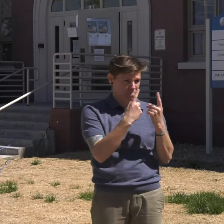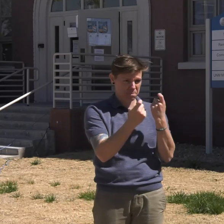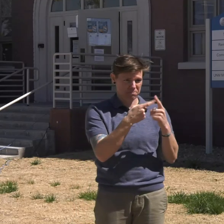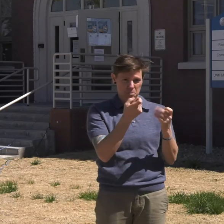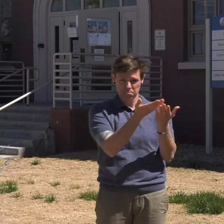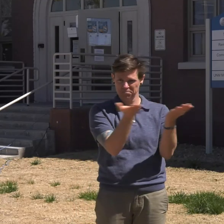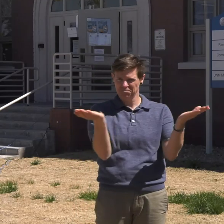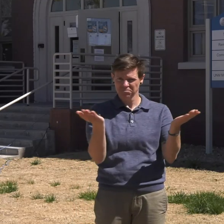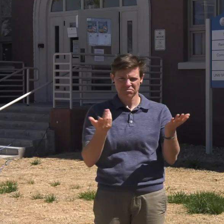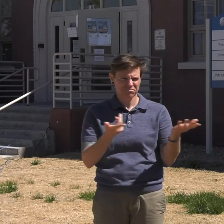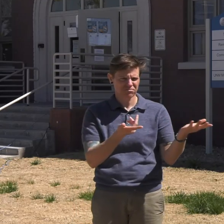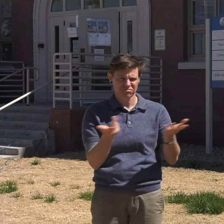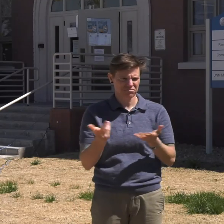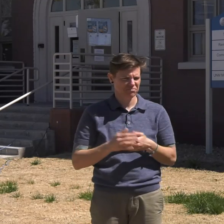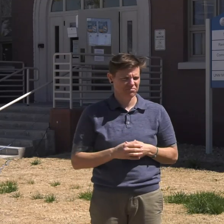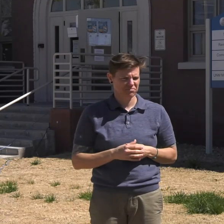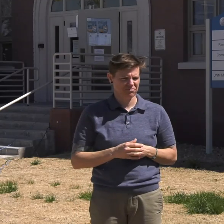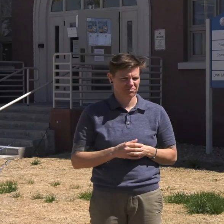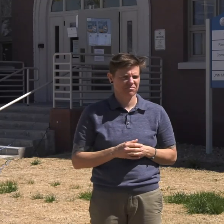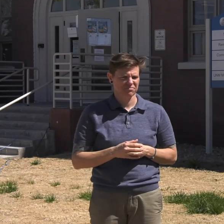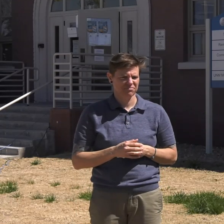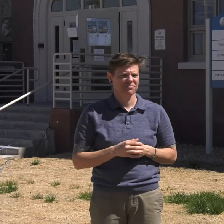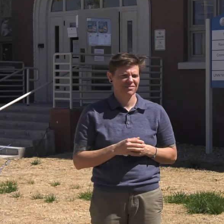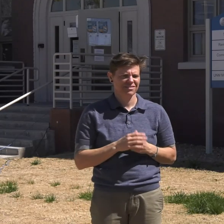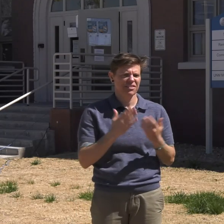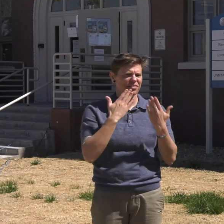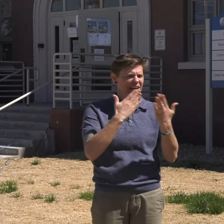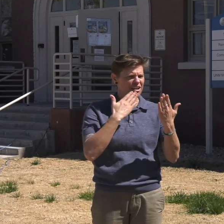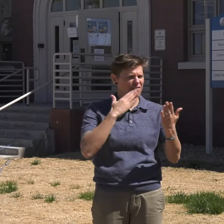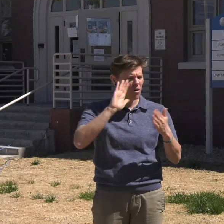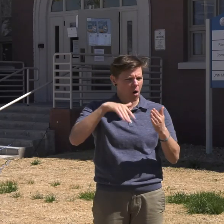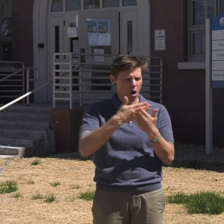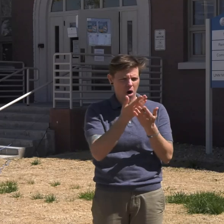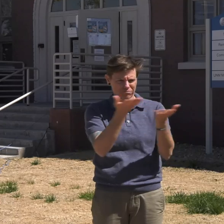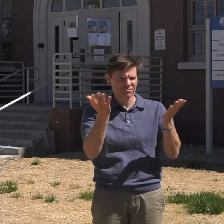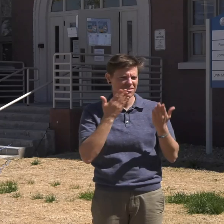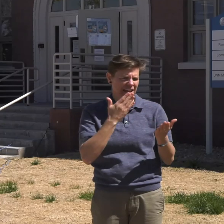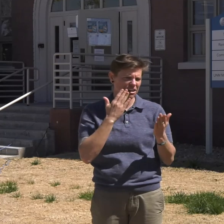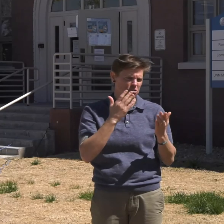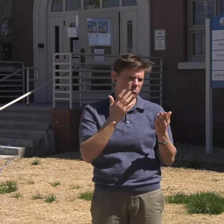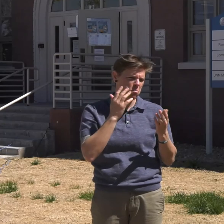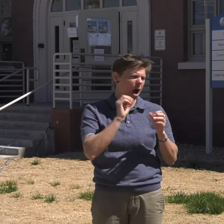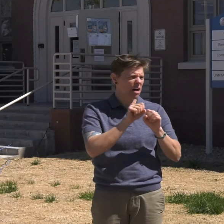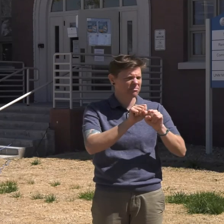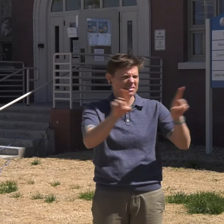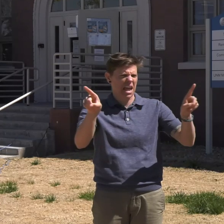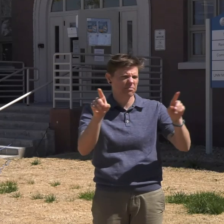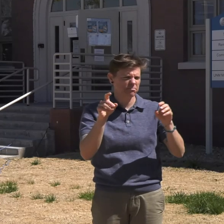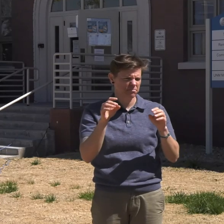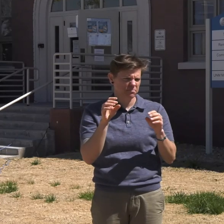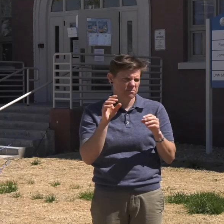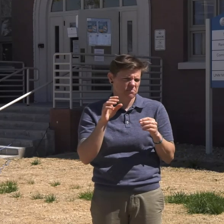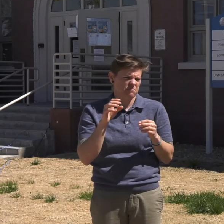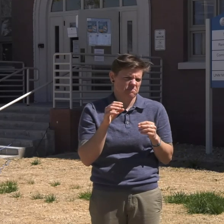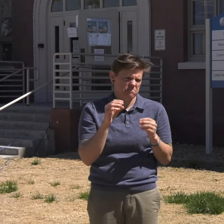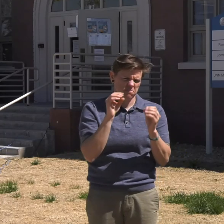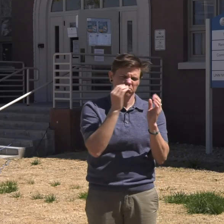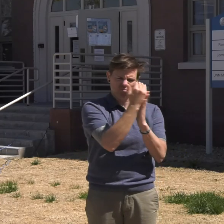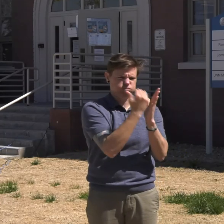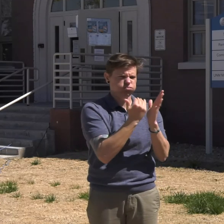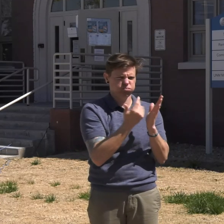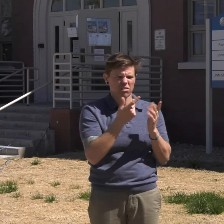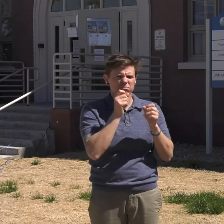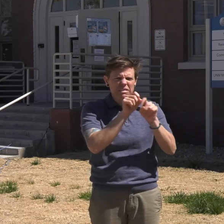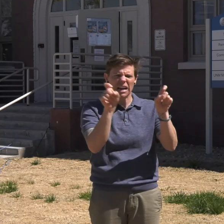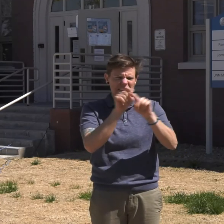Okay, I want to thank everyone very much. Stay tuned. We're going to be sending We're going to be sending all of this out, of course,